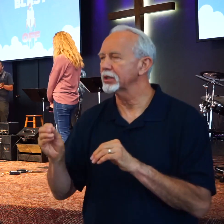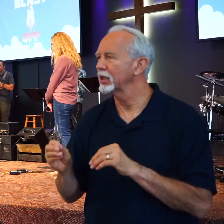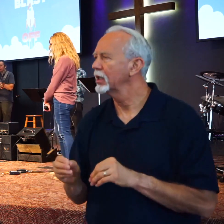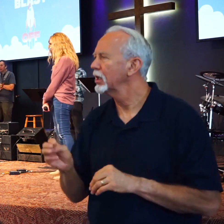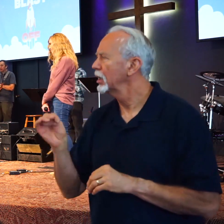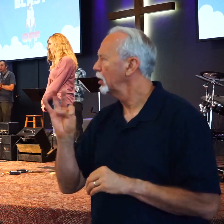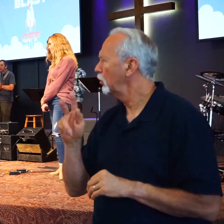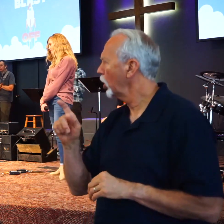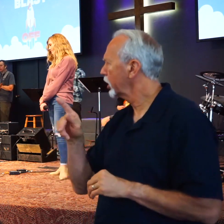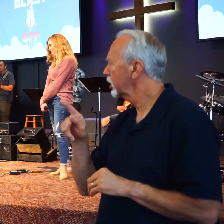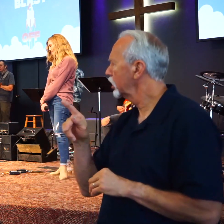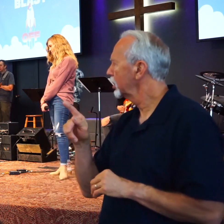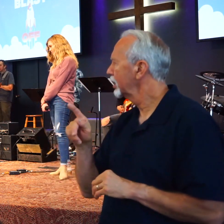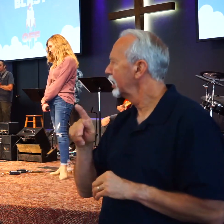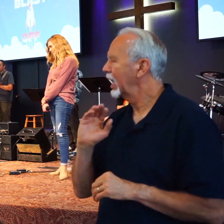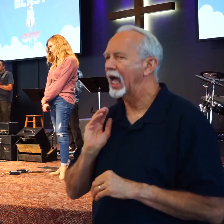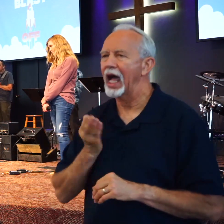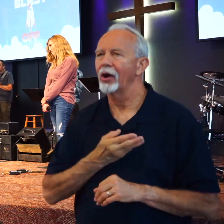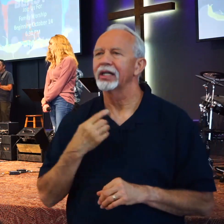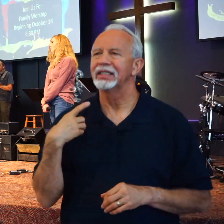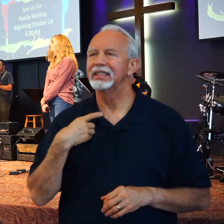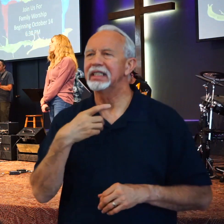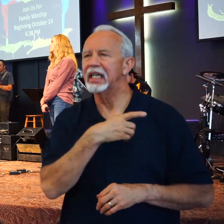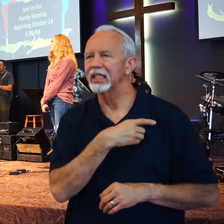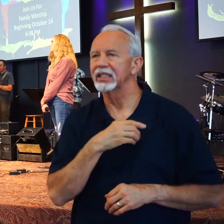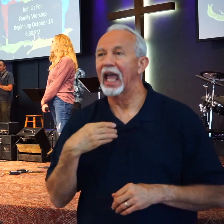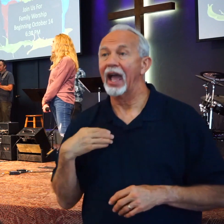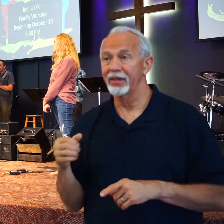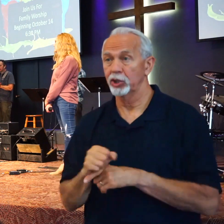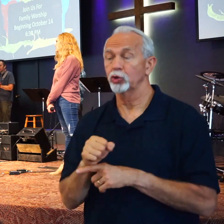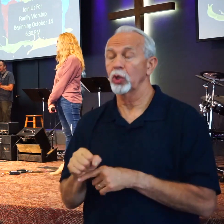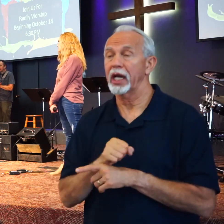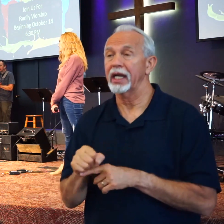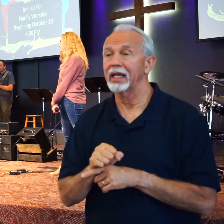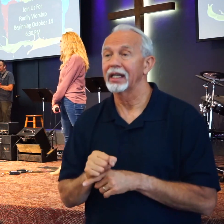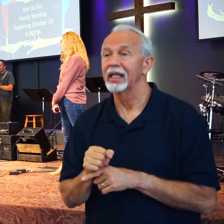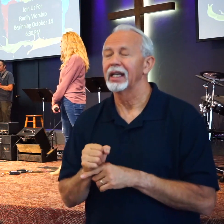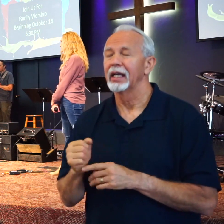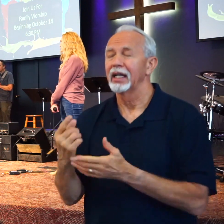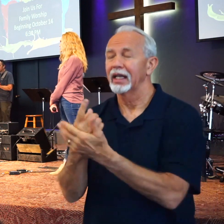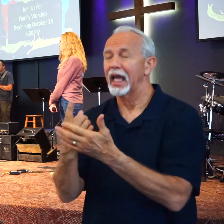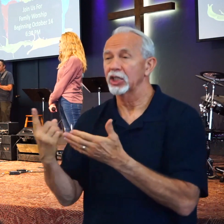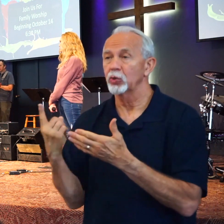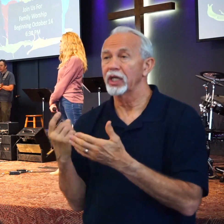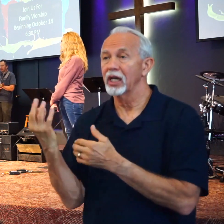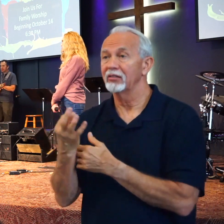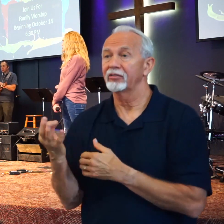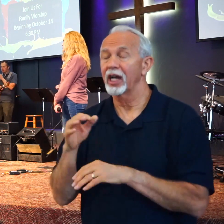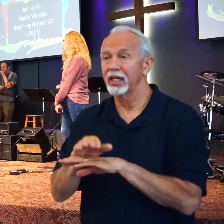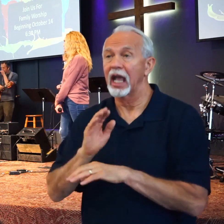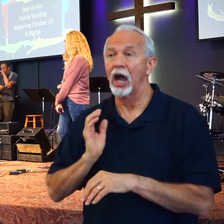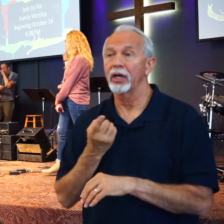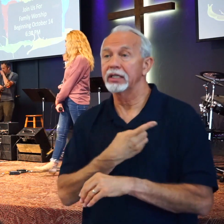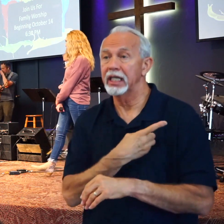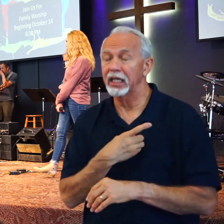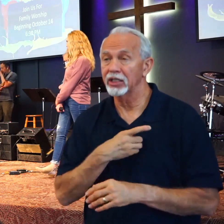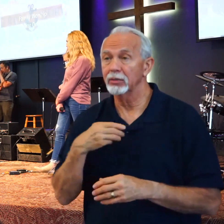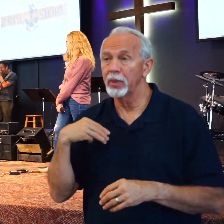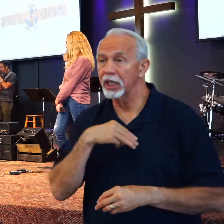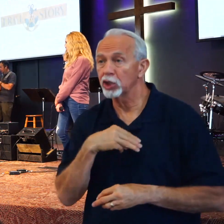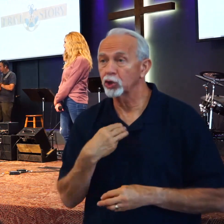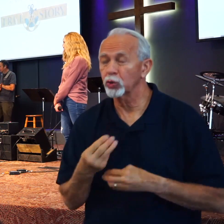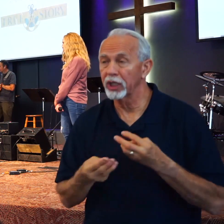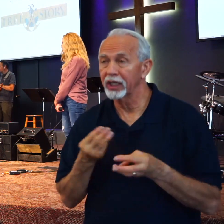on up. Our deacons had a training last Friday night. Deacons ministry is sort